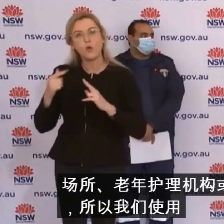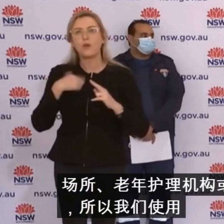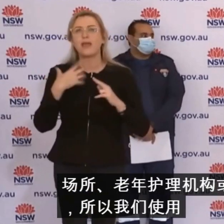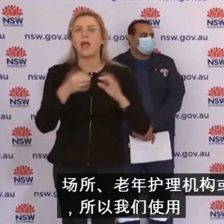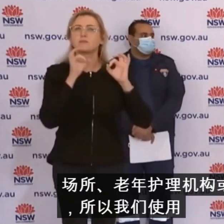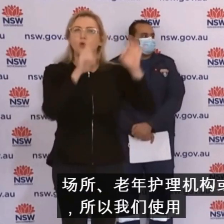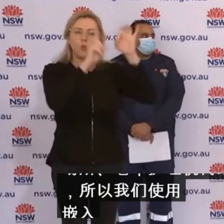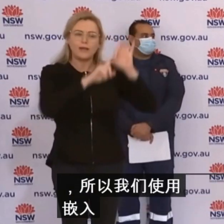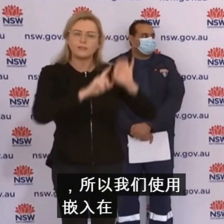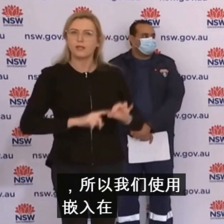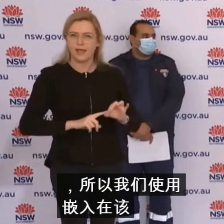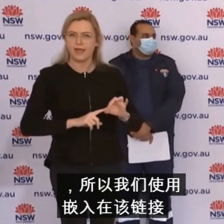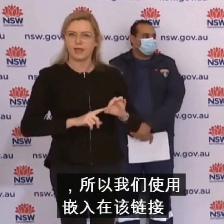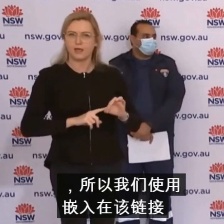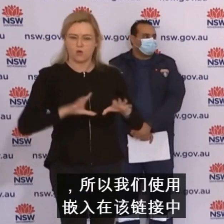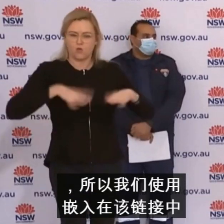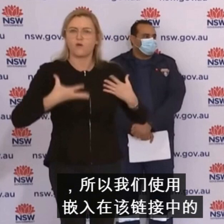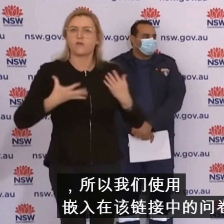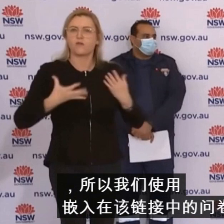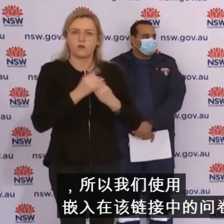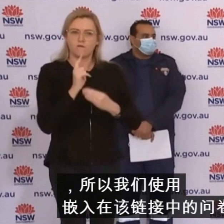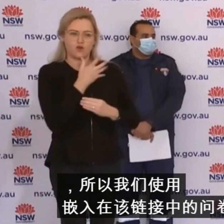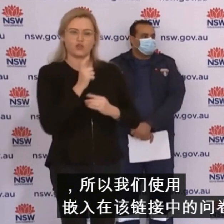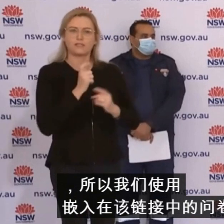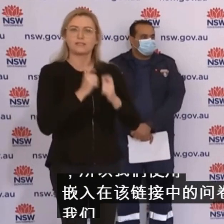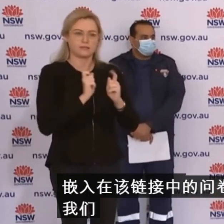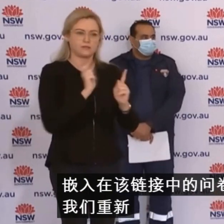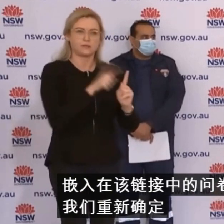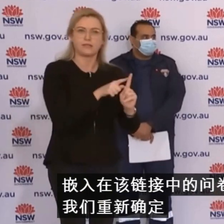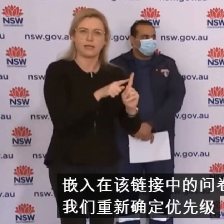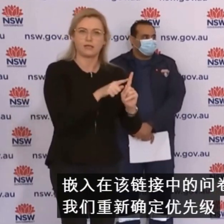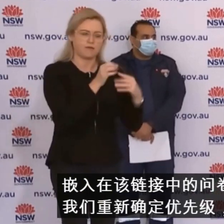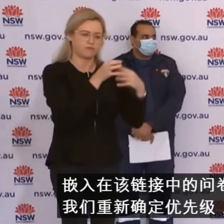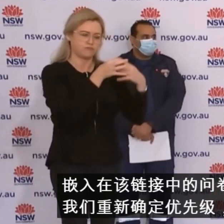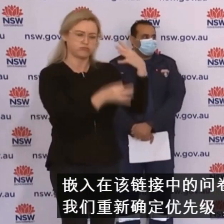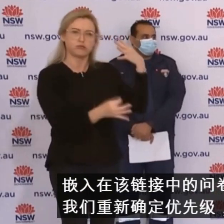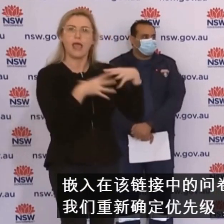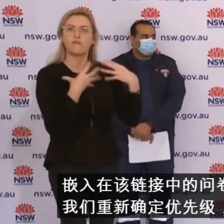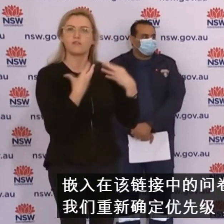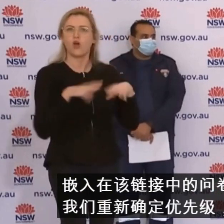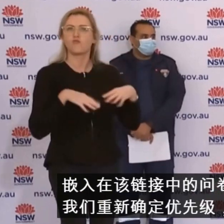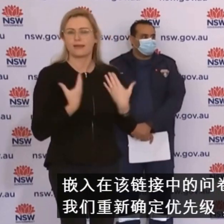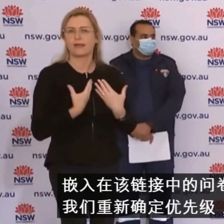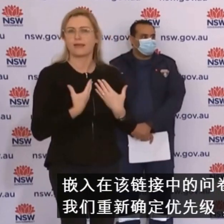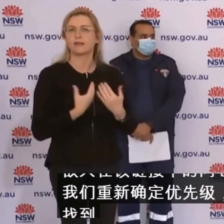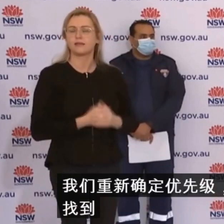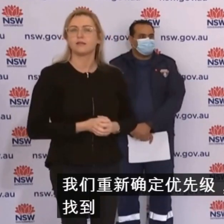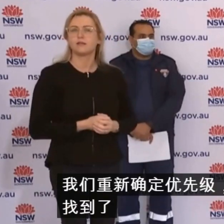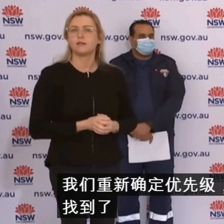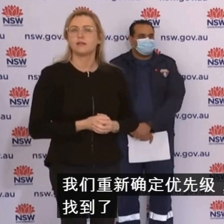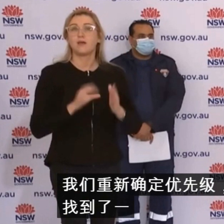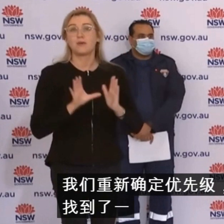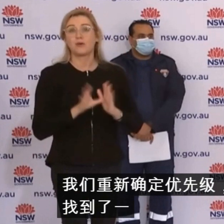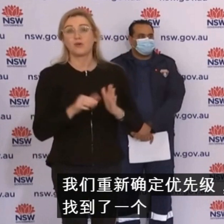a questionnaire embedded in that link to actually allow us to reprioritise, because obviously getting